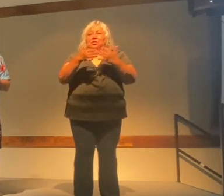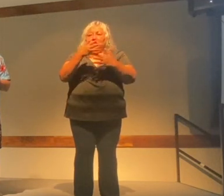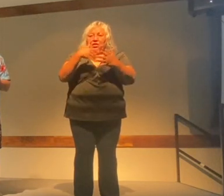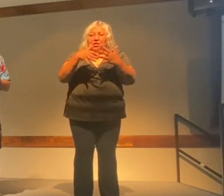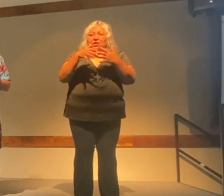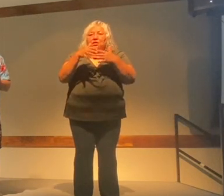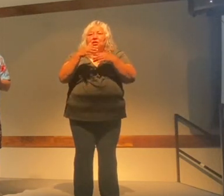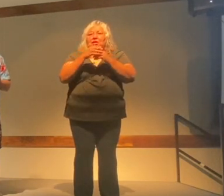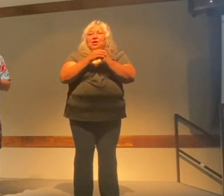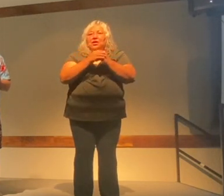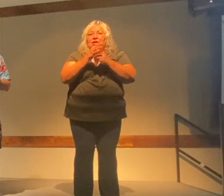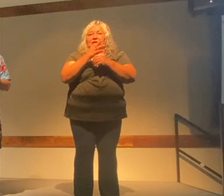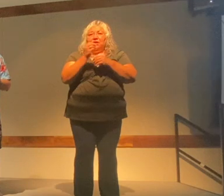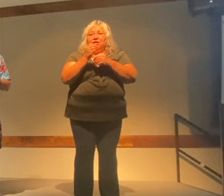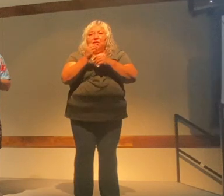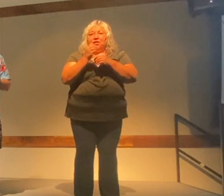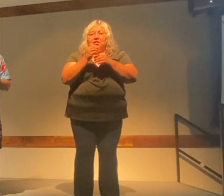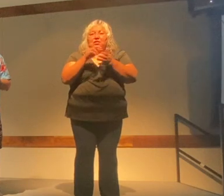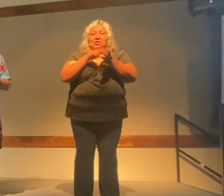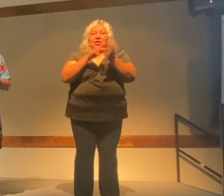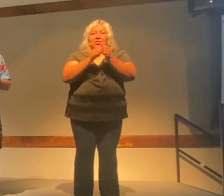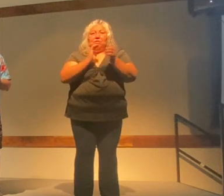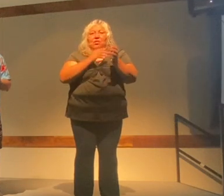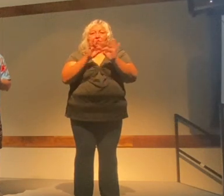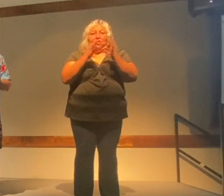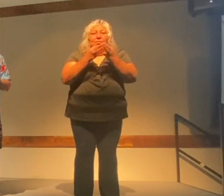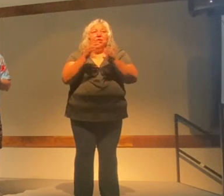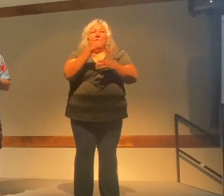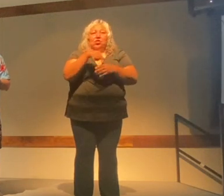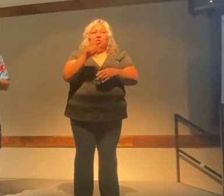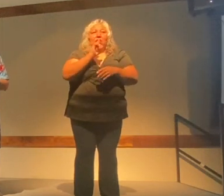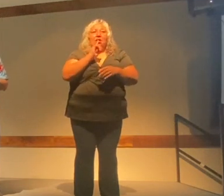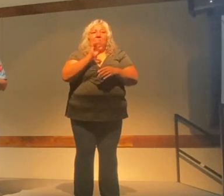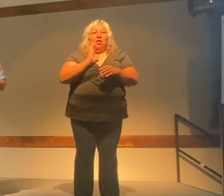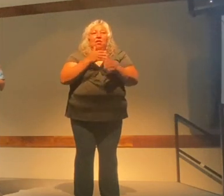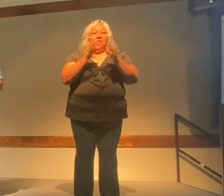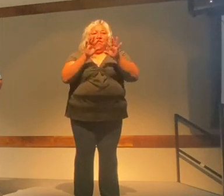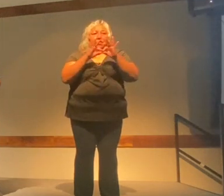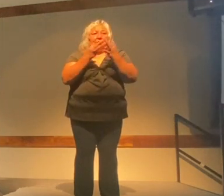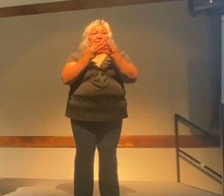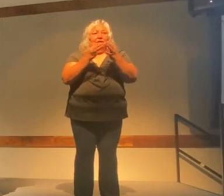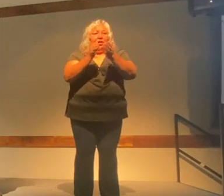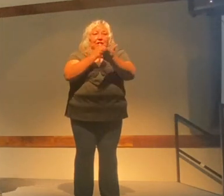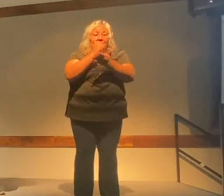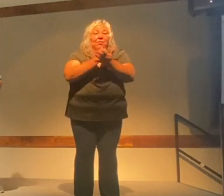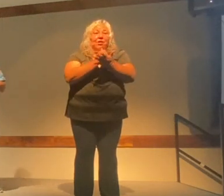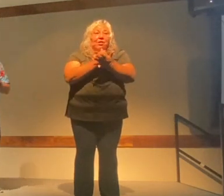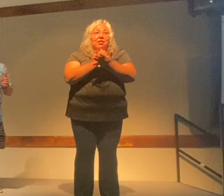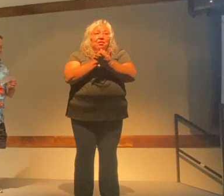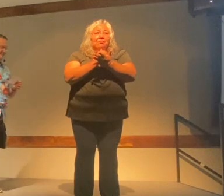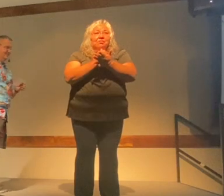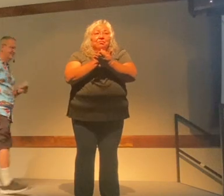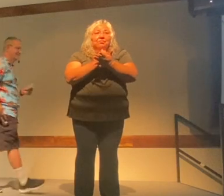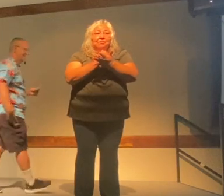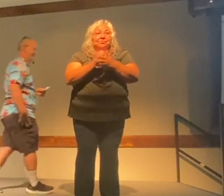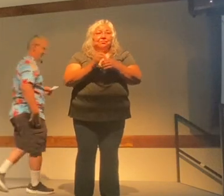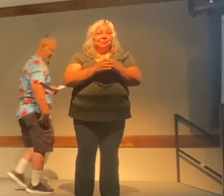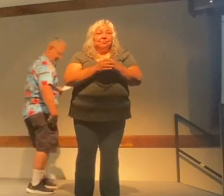with our family. You are our family. Amen.